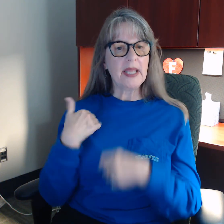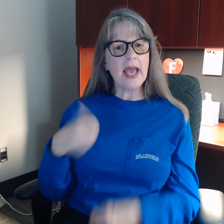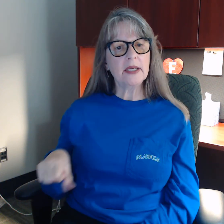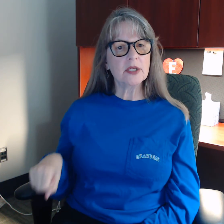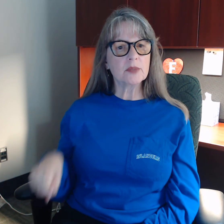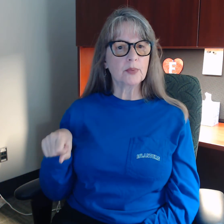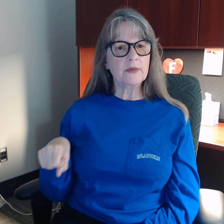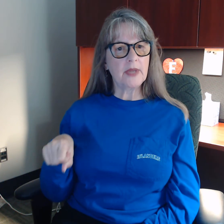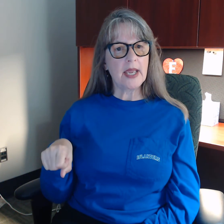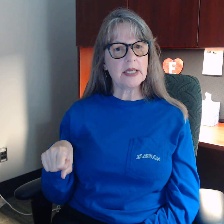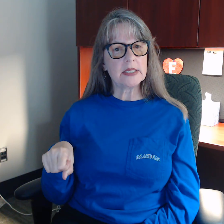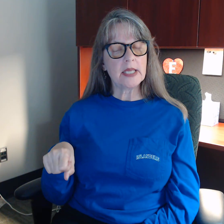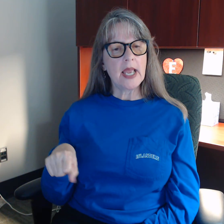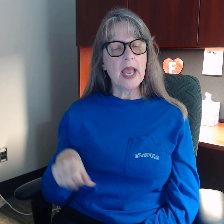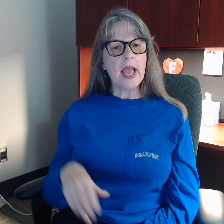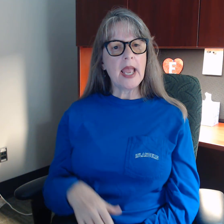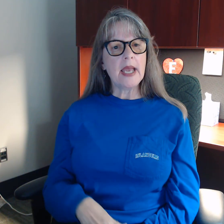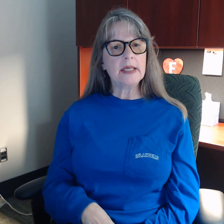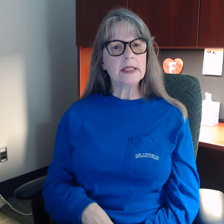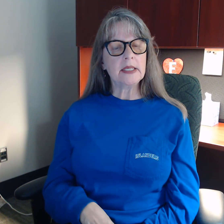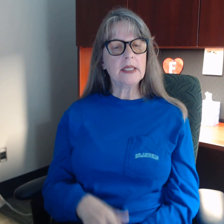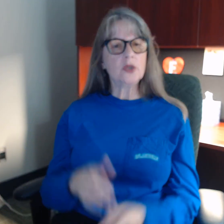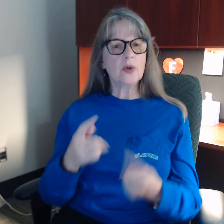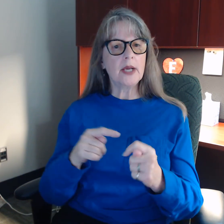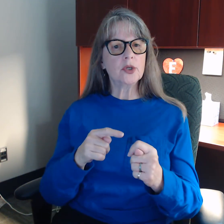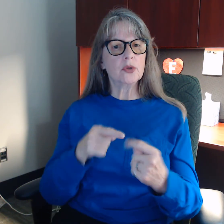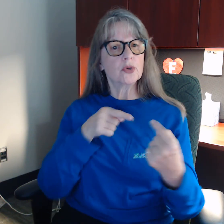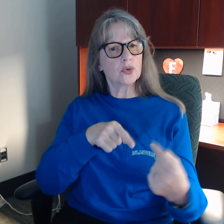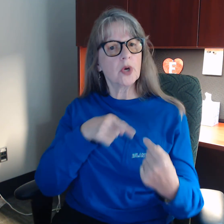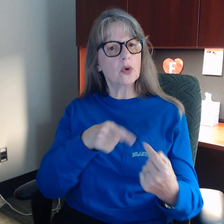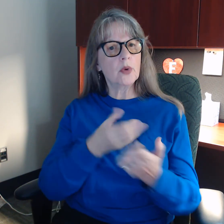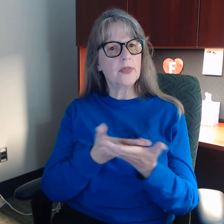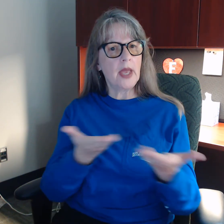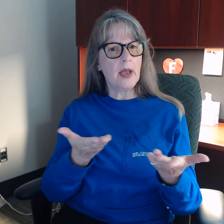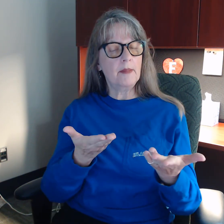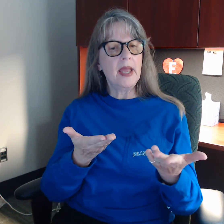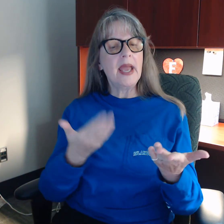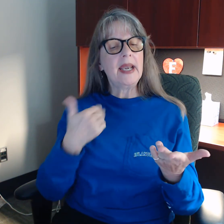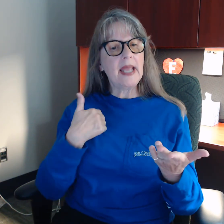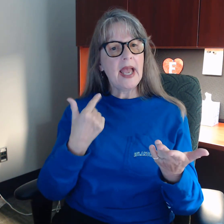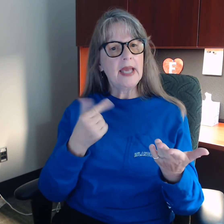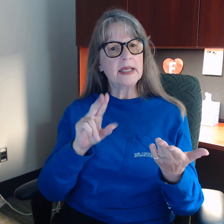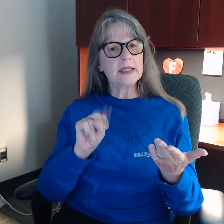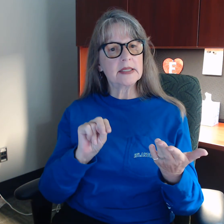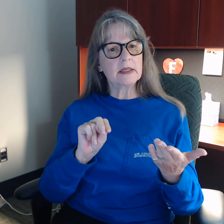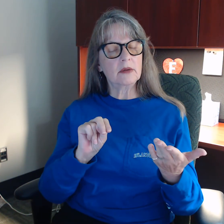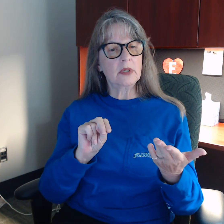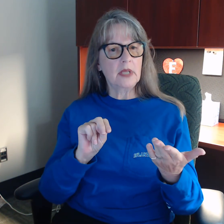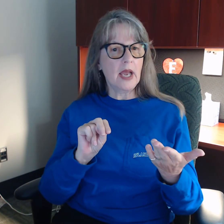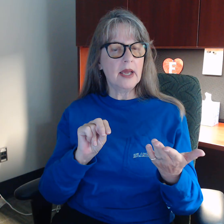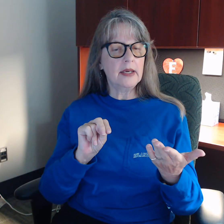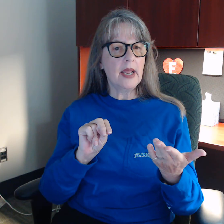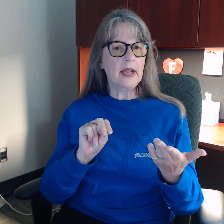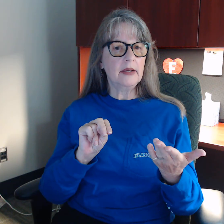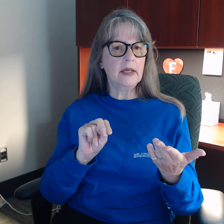had it in his briefcase. And he tried to struggle with them, and he had his gun, and